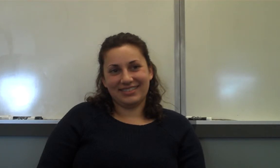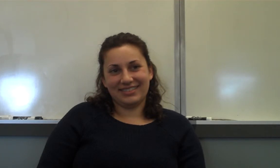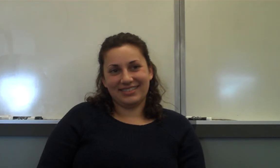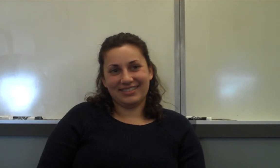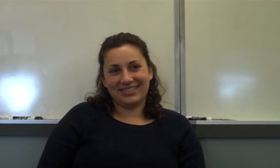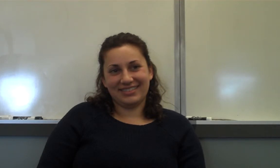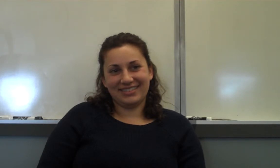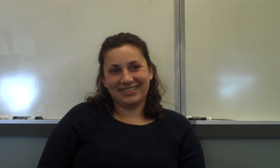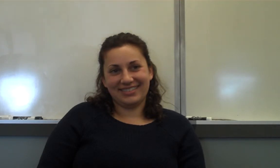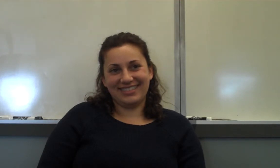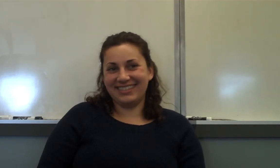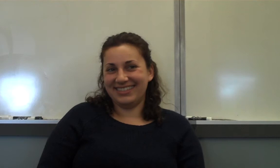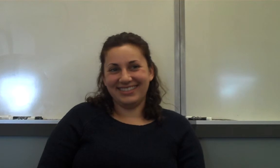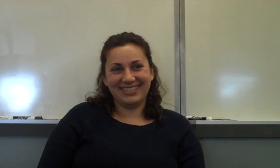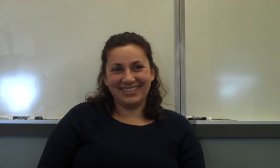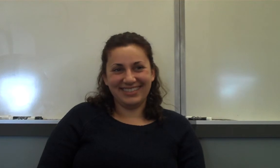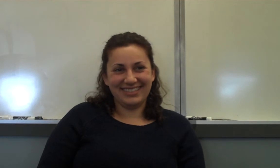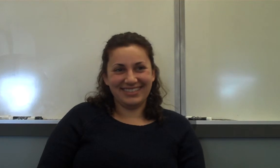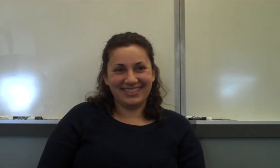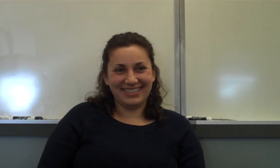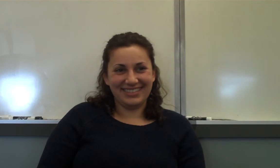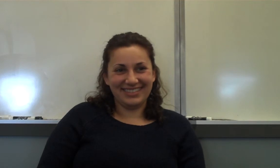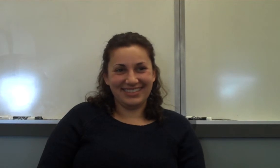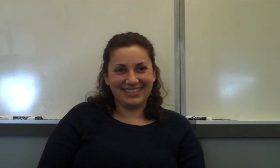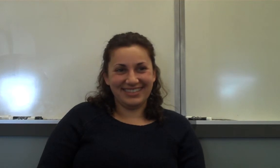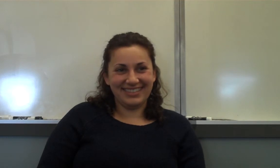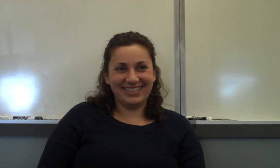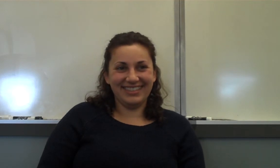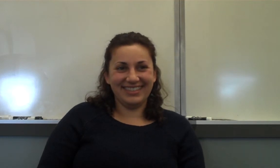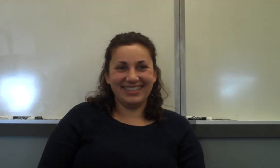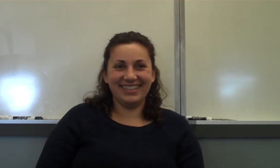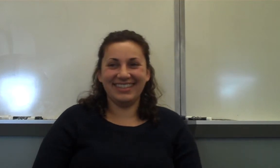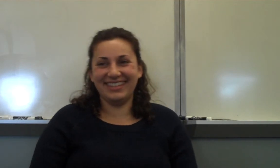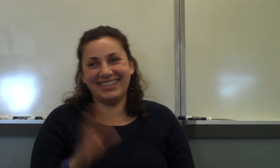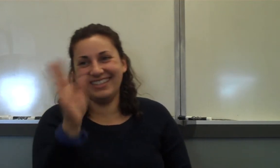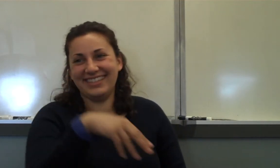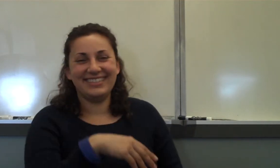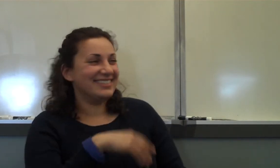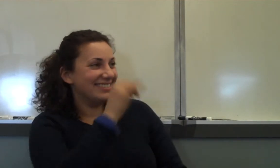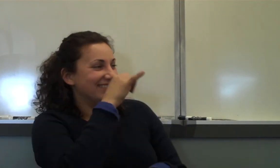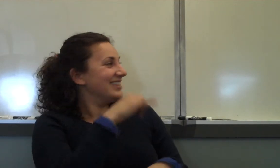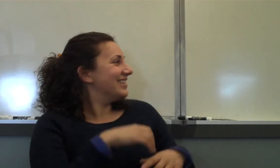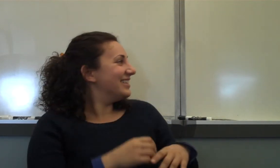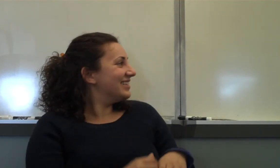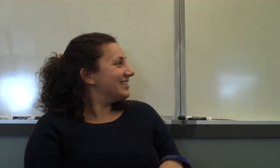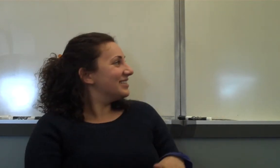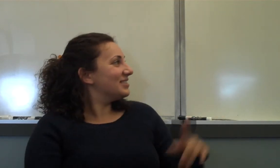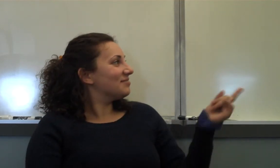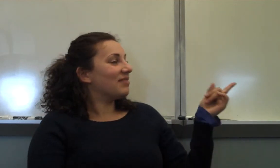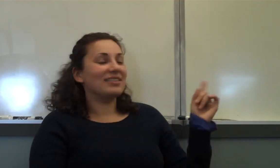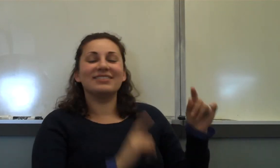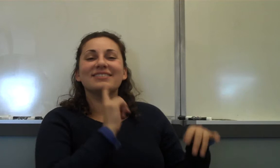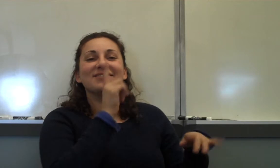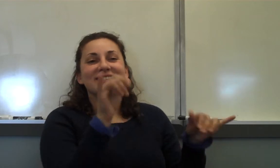if we had it right here in the room. Is that on its side? Or is it really wide? I don't remember it being wider like that.